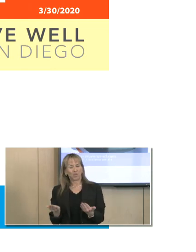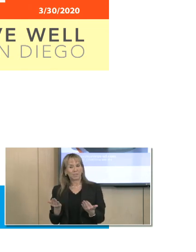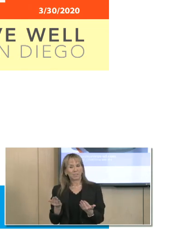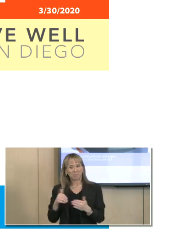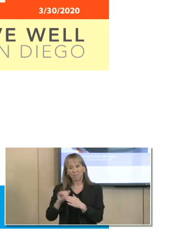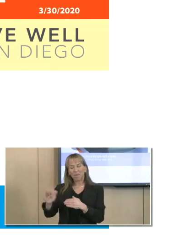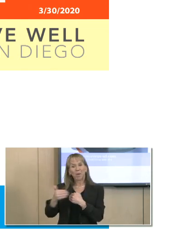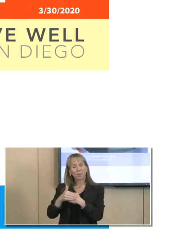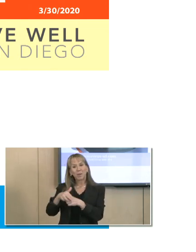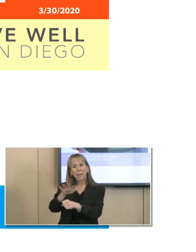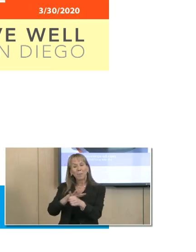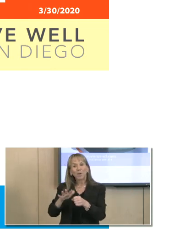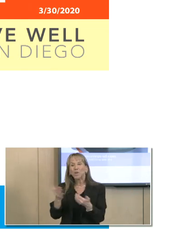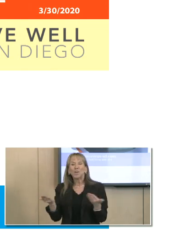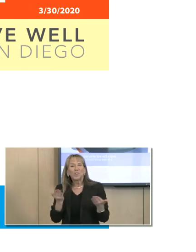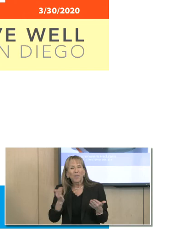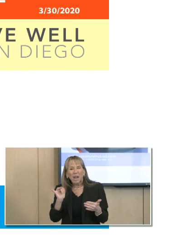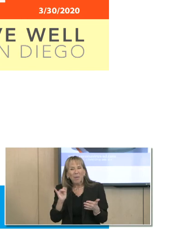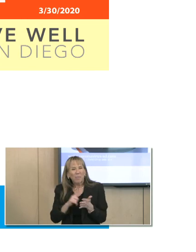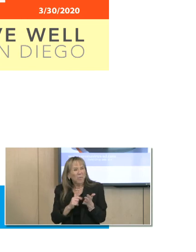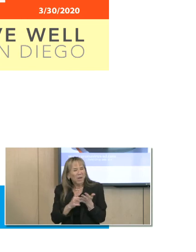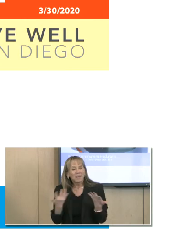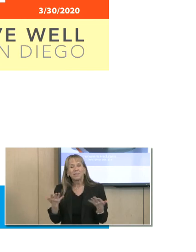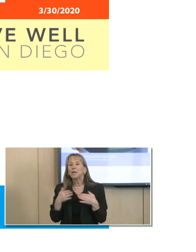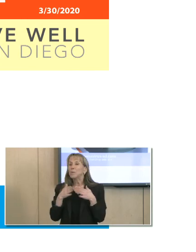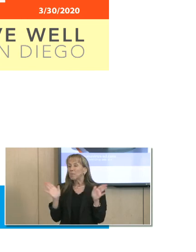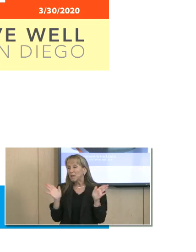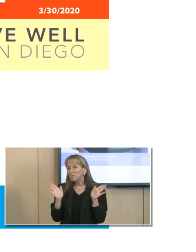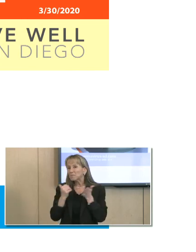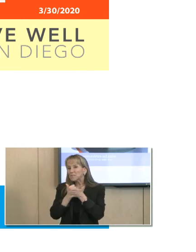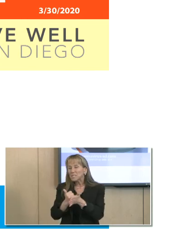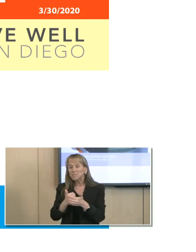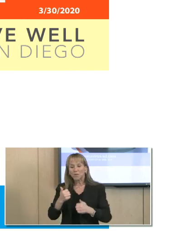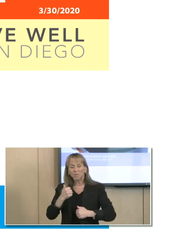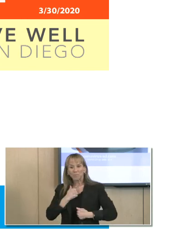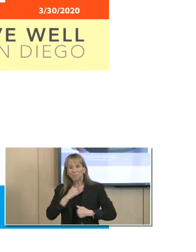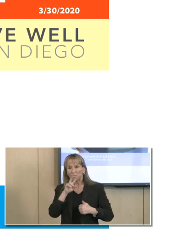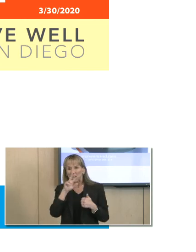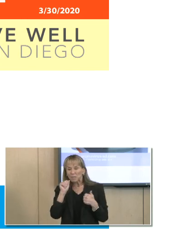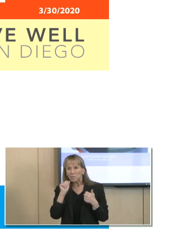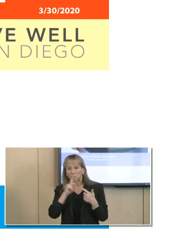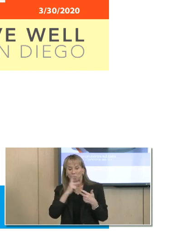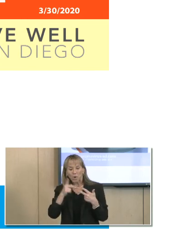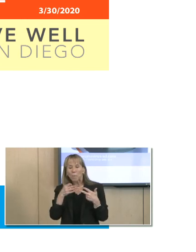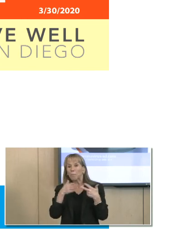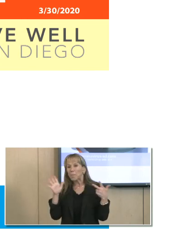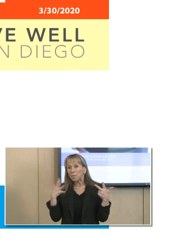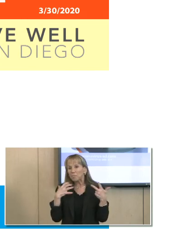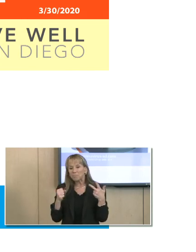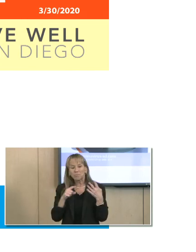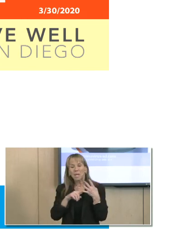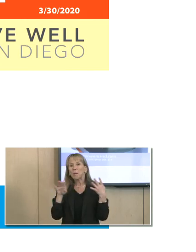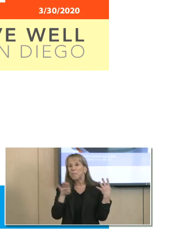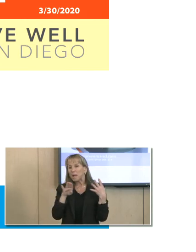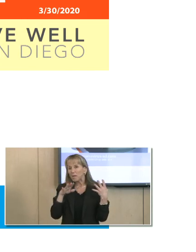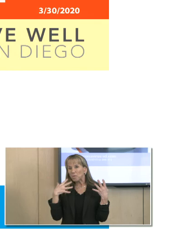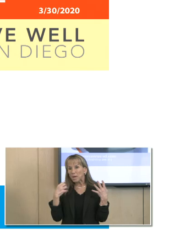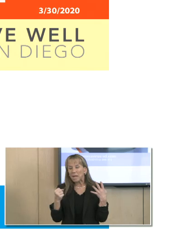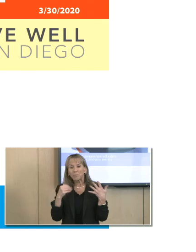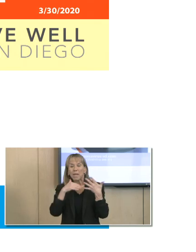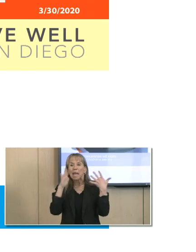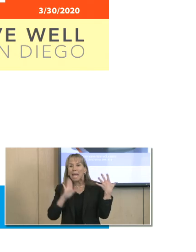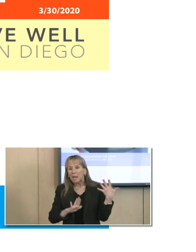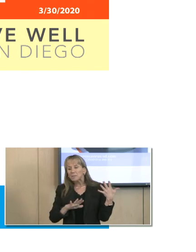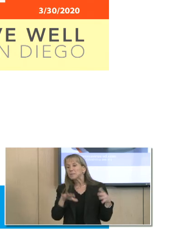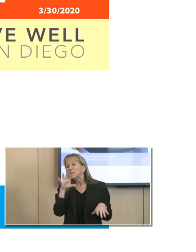Those services include public assistance, veterans programs, public health, behavioral health, housing, aging